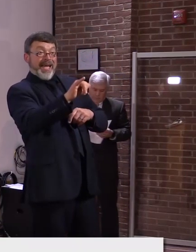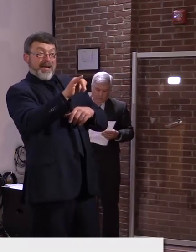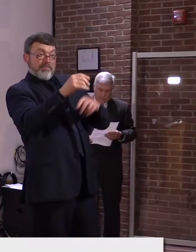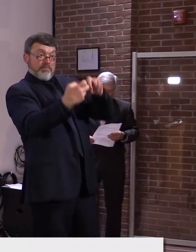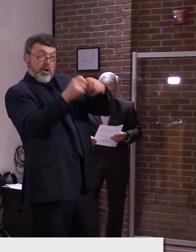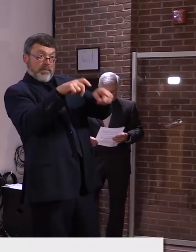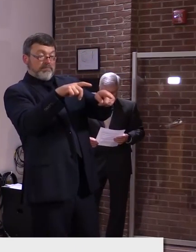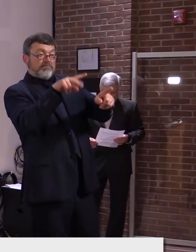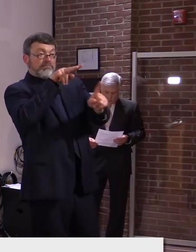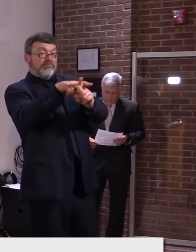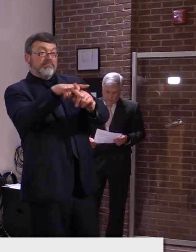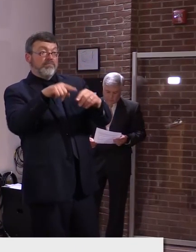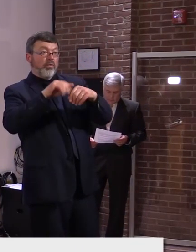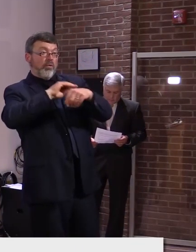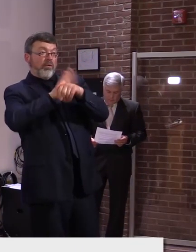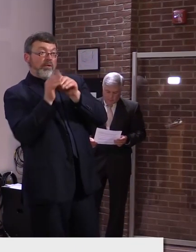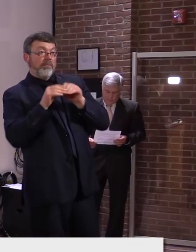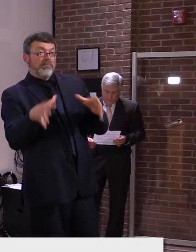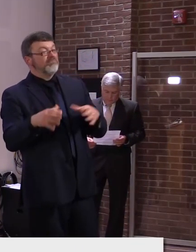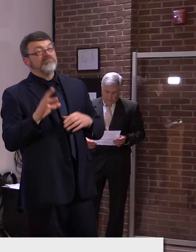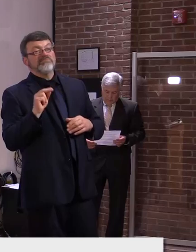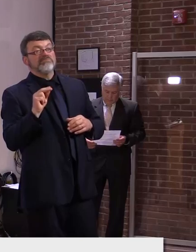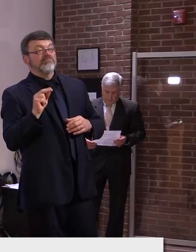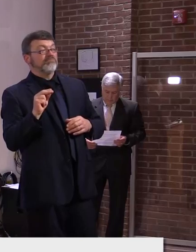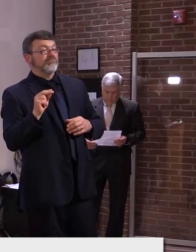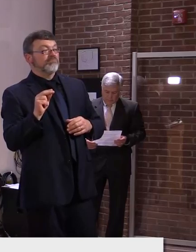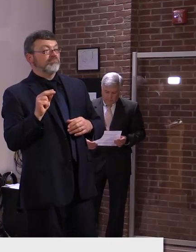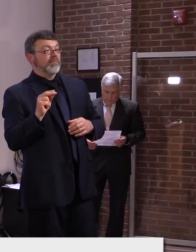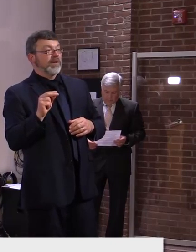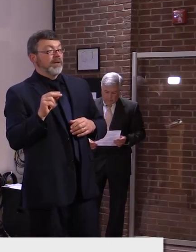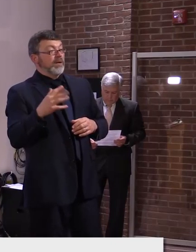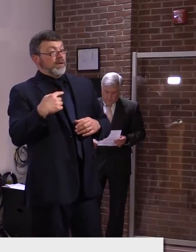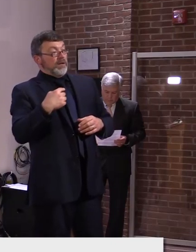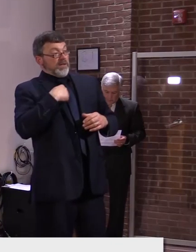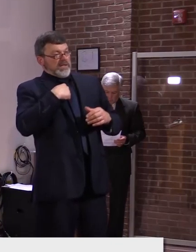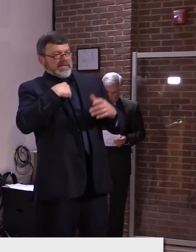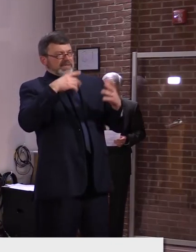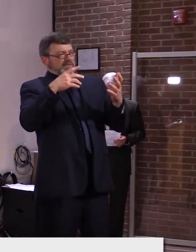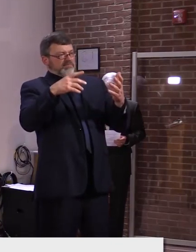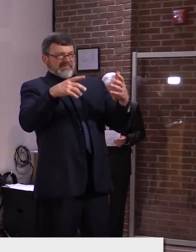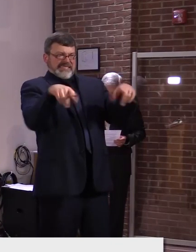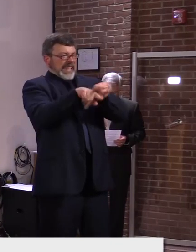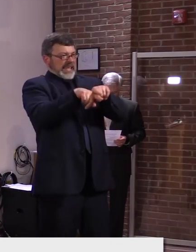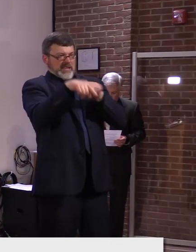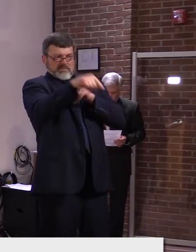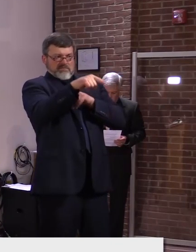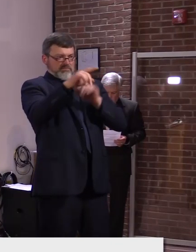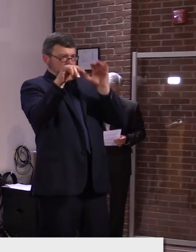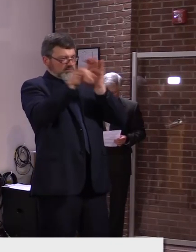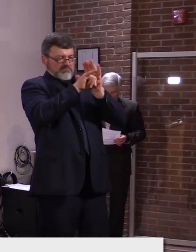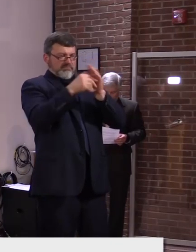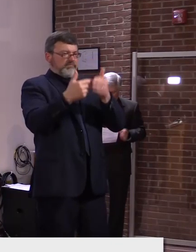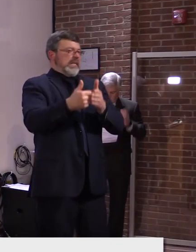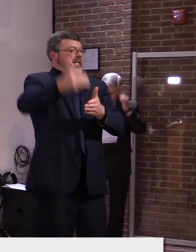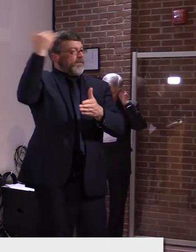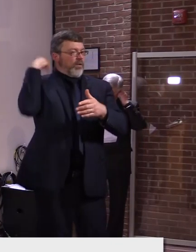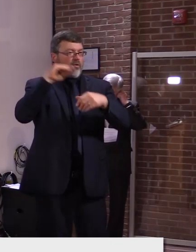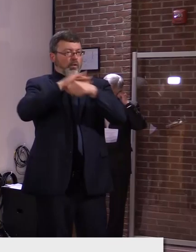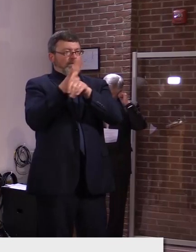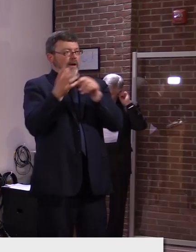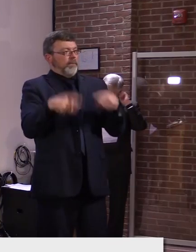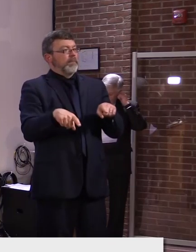4 years, and it's one of our biggest challenges. We have an older population, a demographic that's shifting older, and we